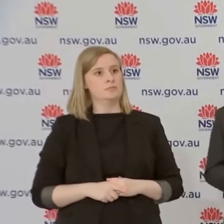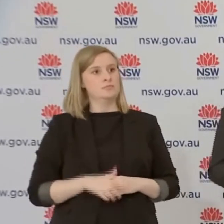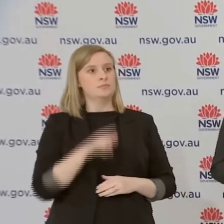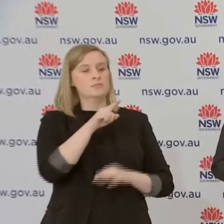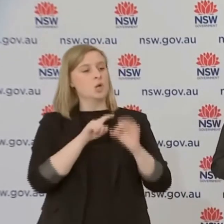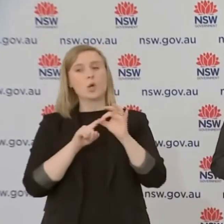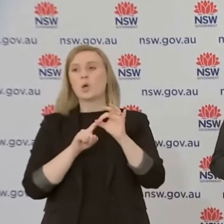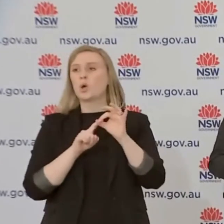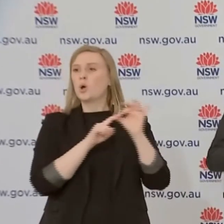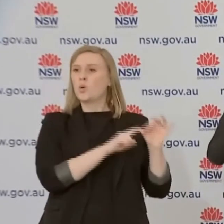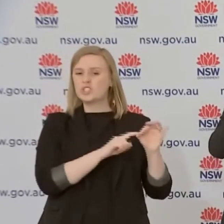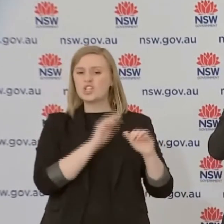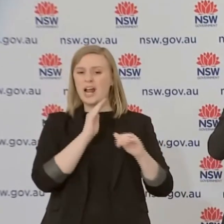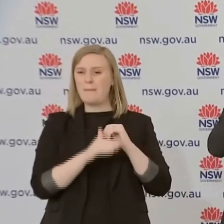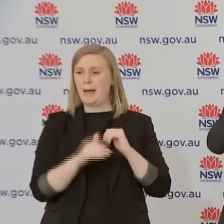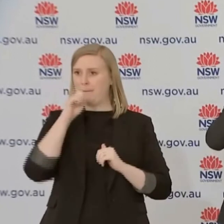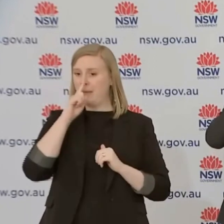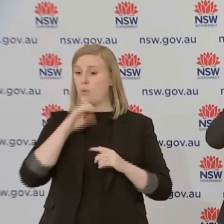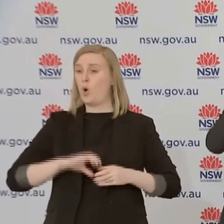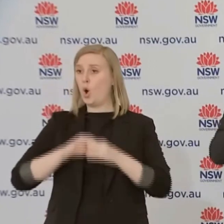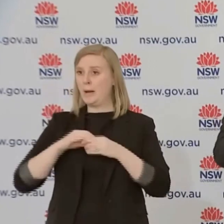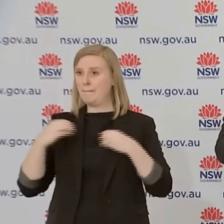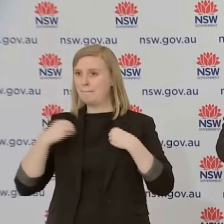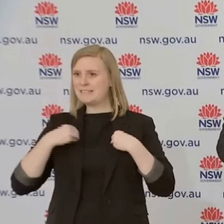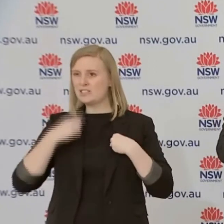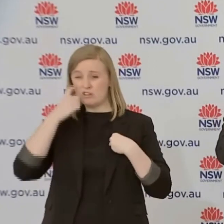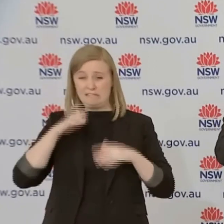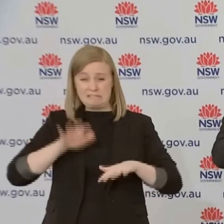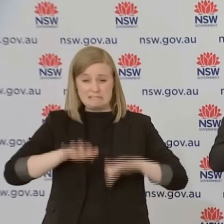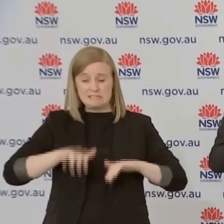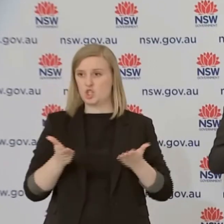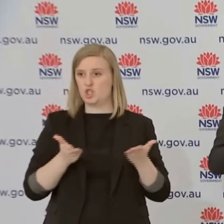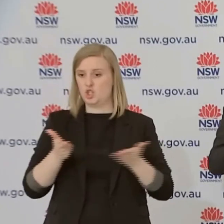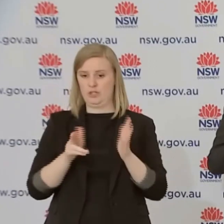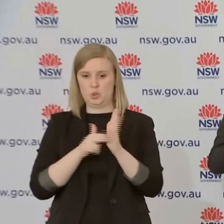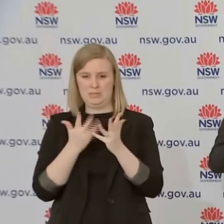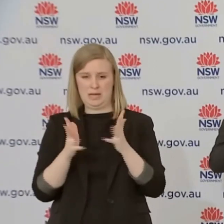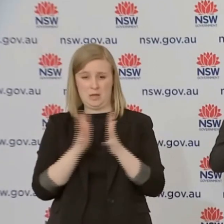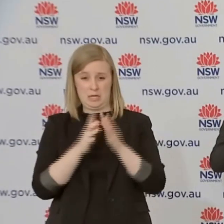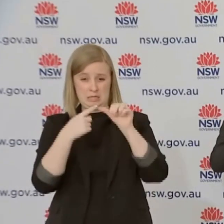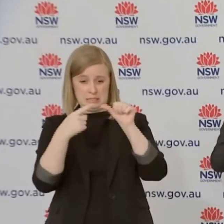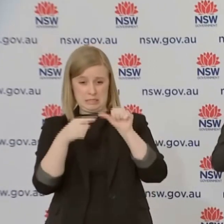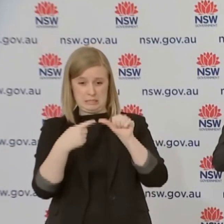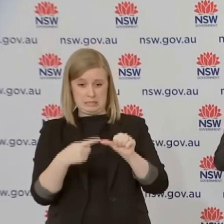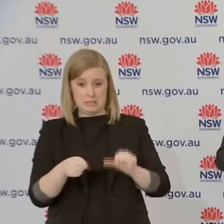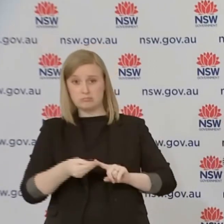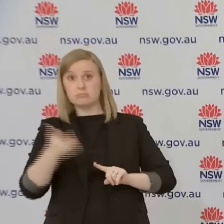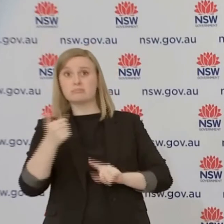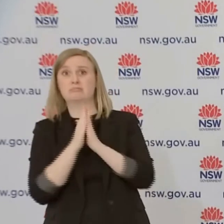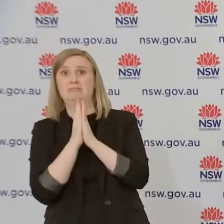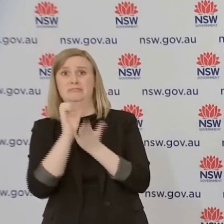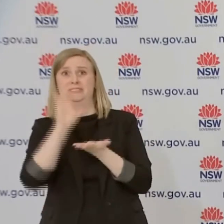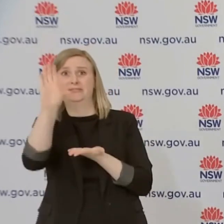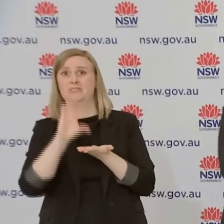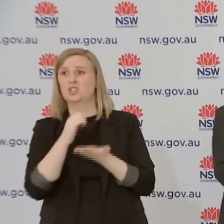financial support, they say that they are struggling to get through to Service New South Wales, and when applications are finally approved, payments are not flowing quickly enough. What will